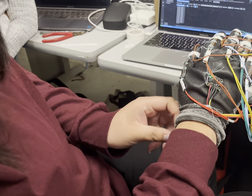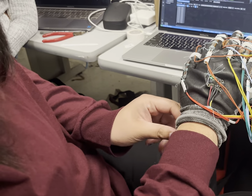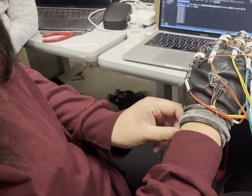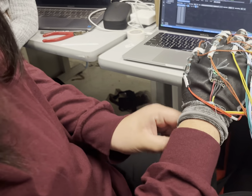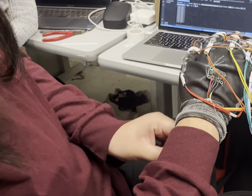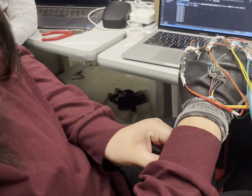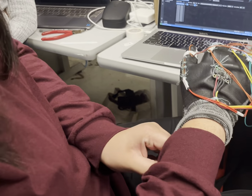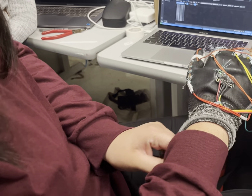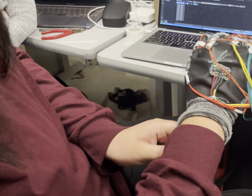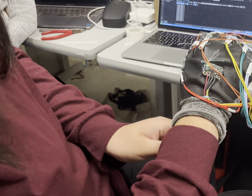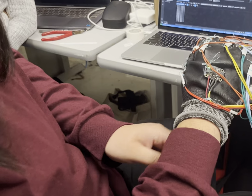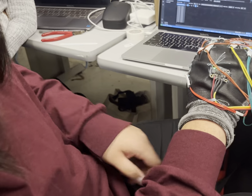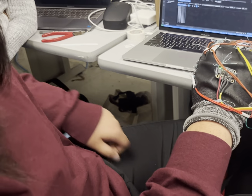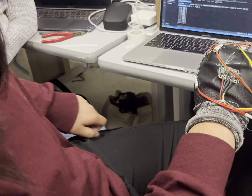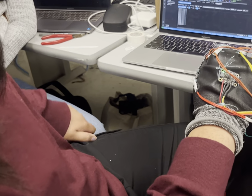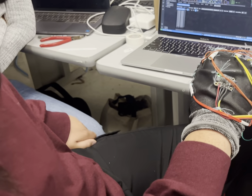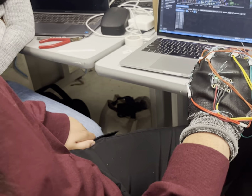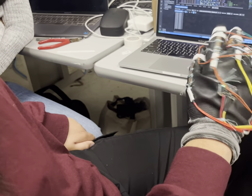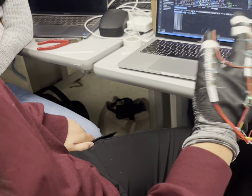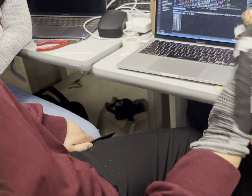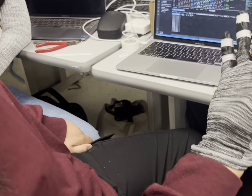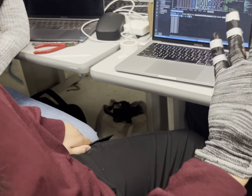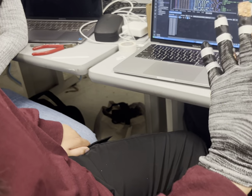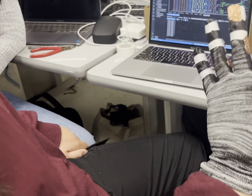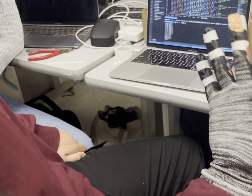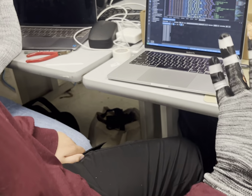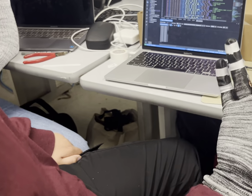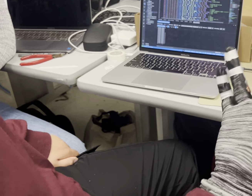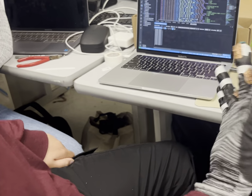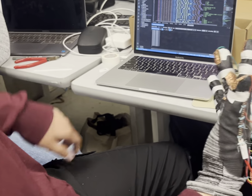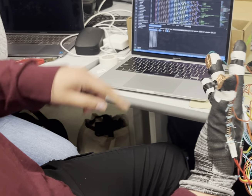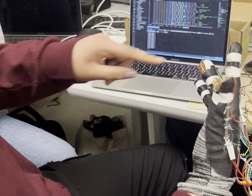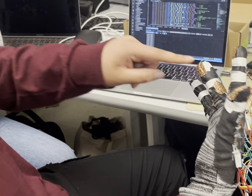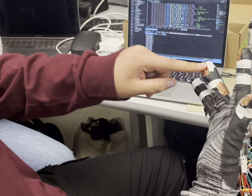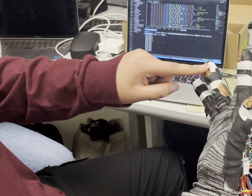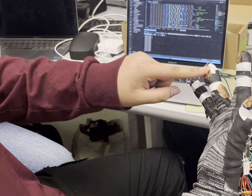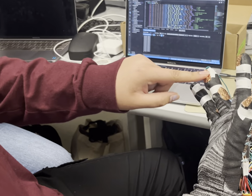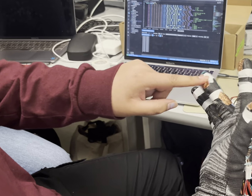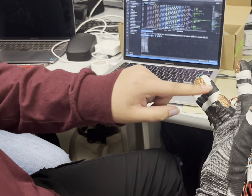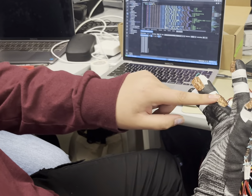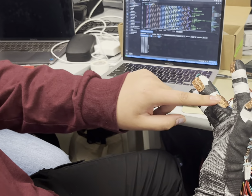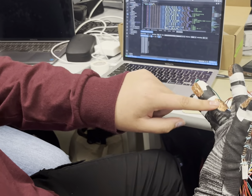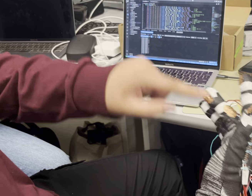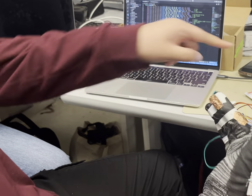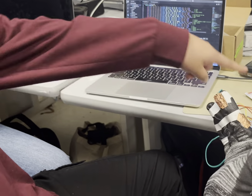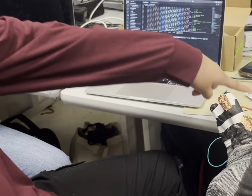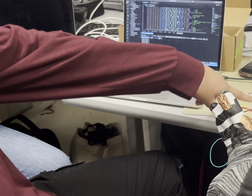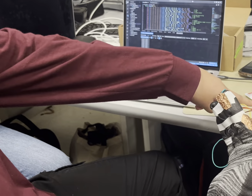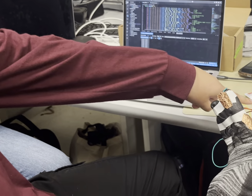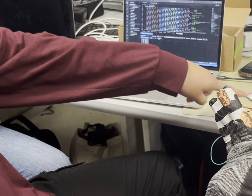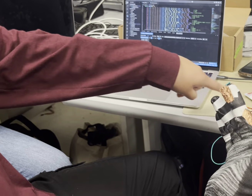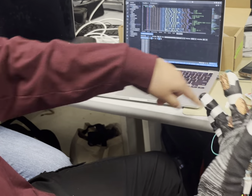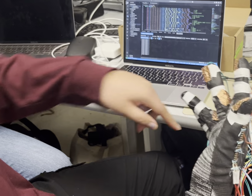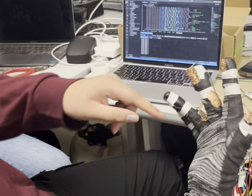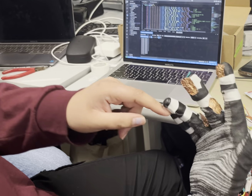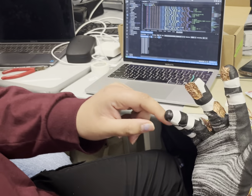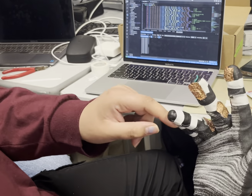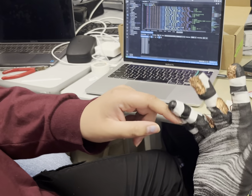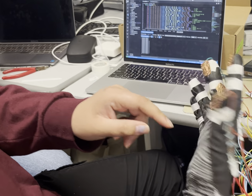IMU, and then a collection of contacts. Yeah, so we have 3 that connect to GPIOs on the RPi,